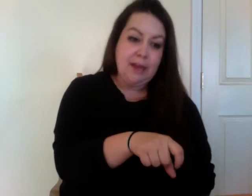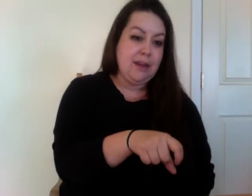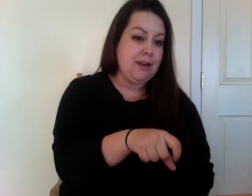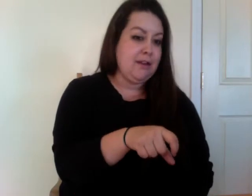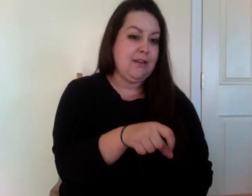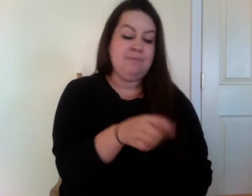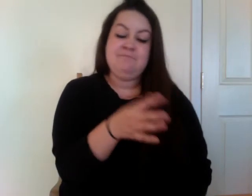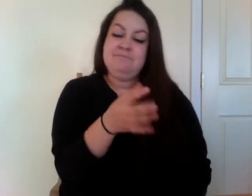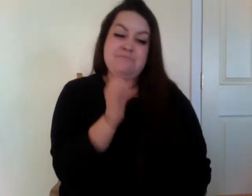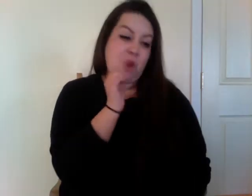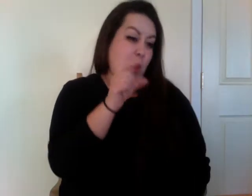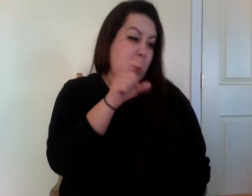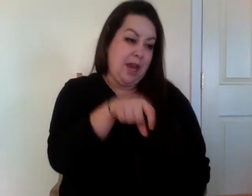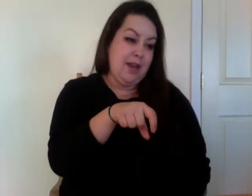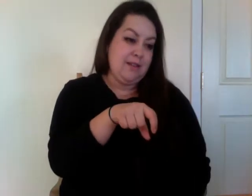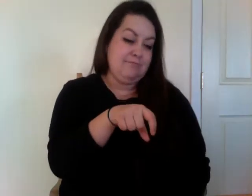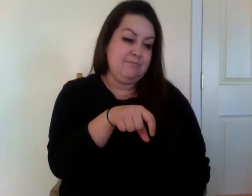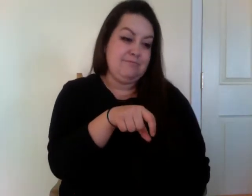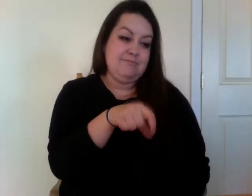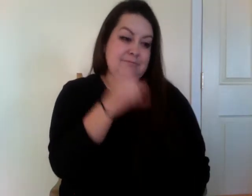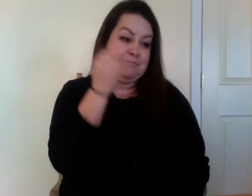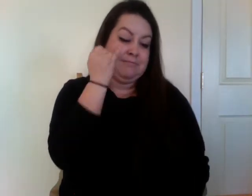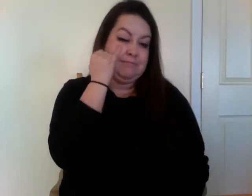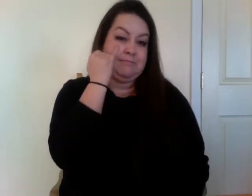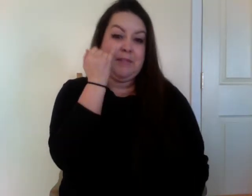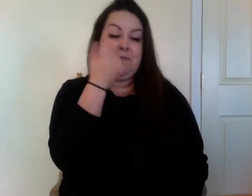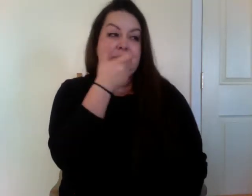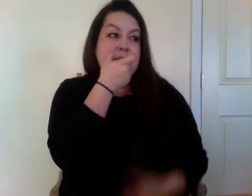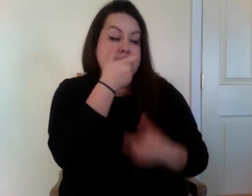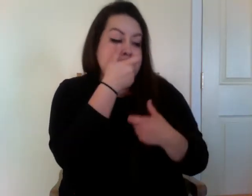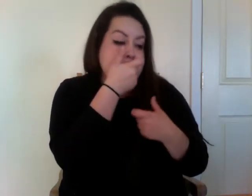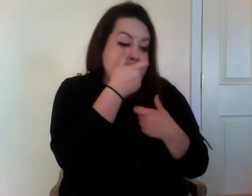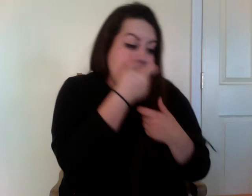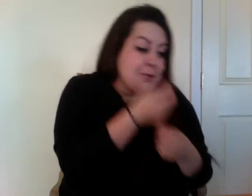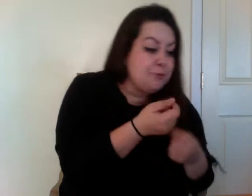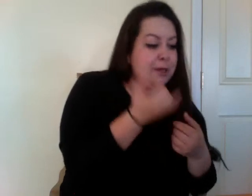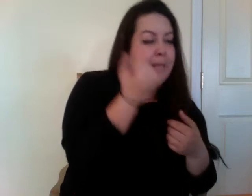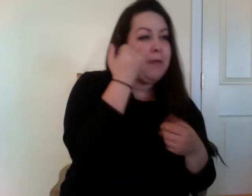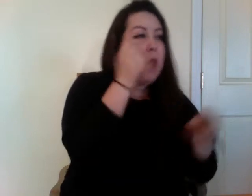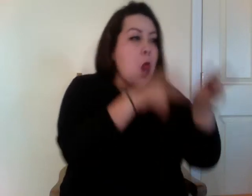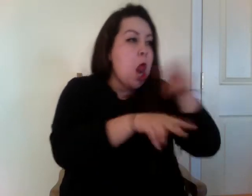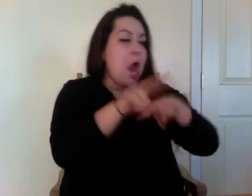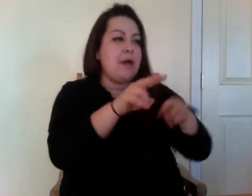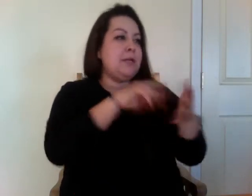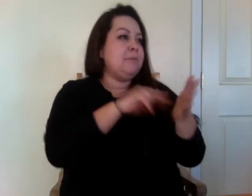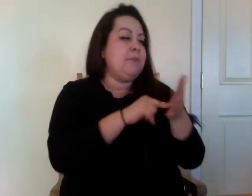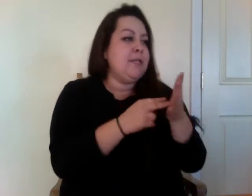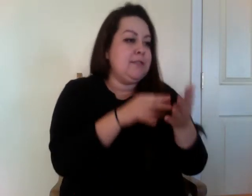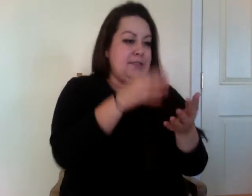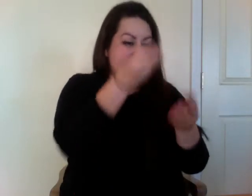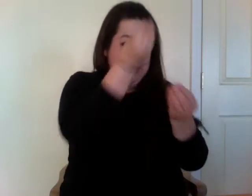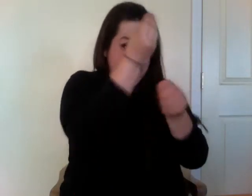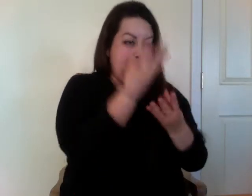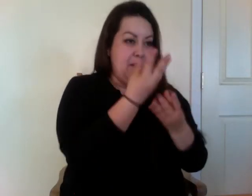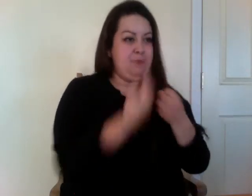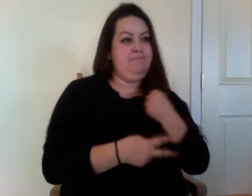census date to be considered a student to have their record protected under FERPA. If a student just has, for instance, has come